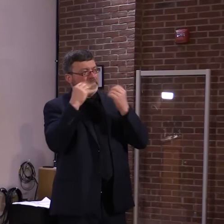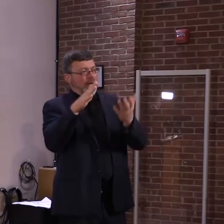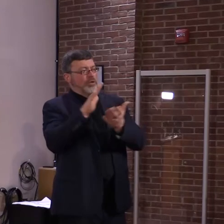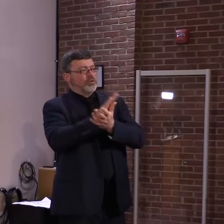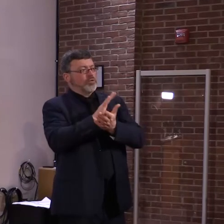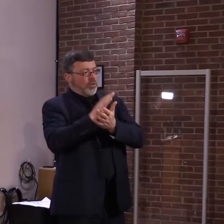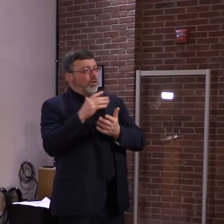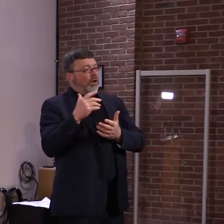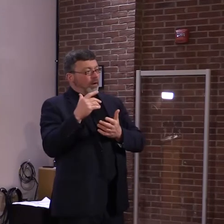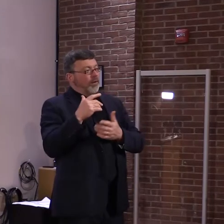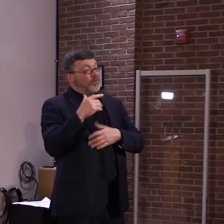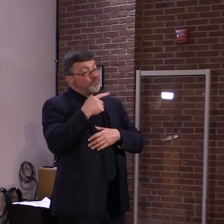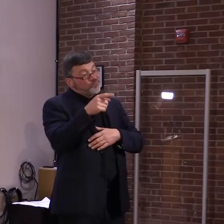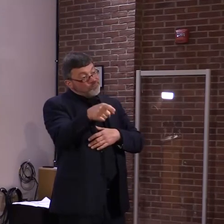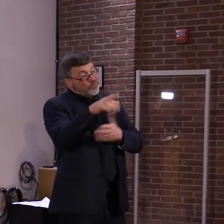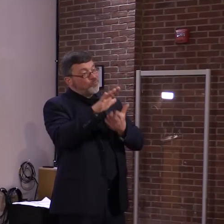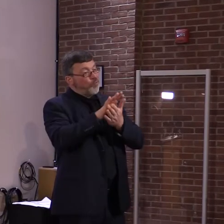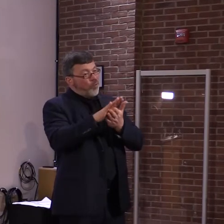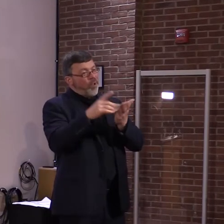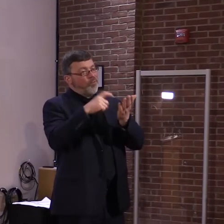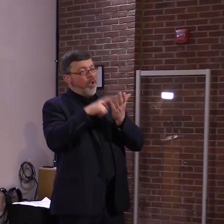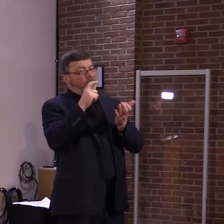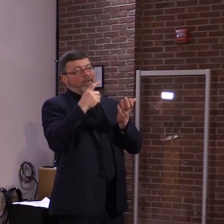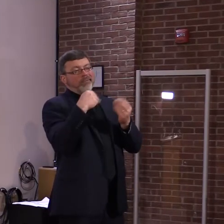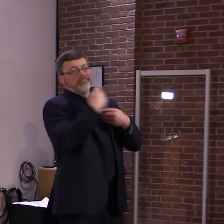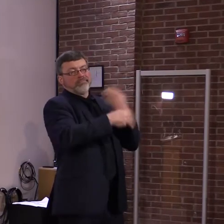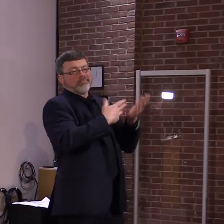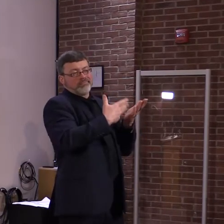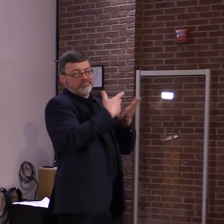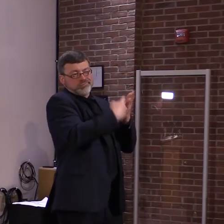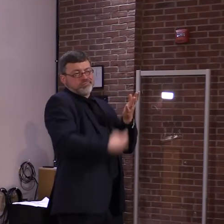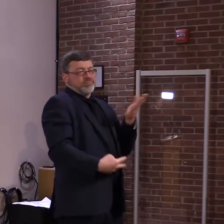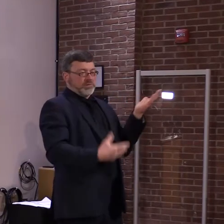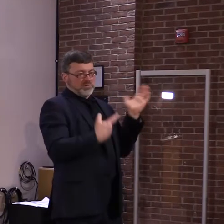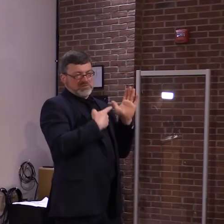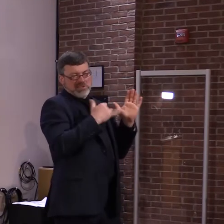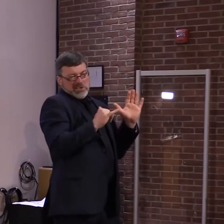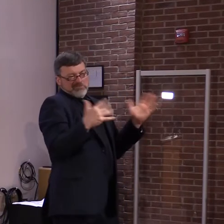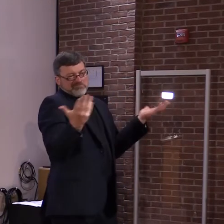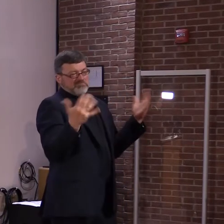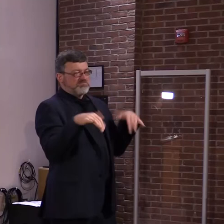so. Okay, thank you very much.